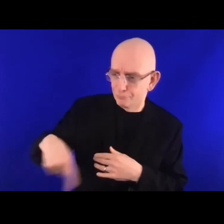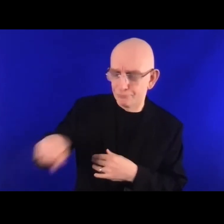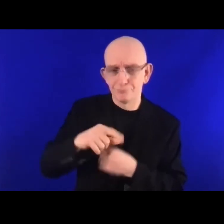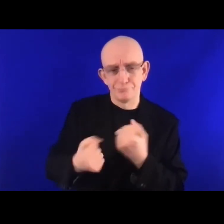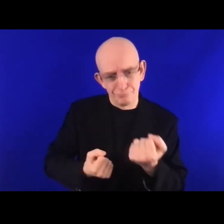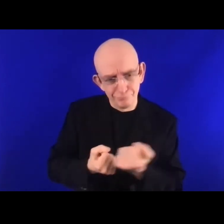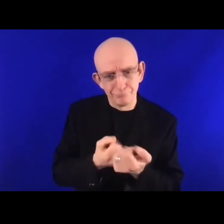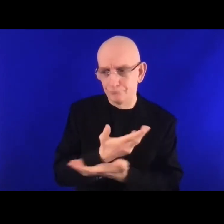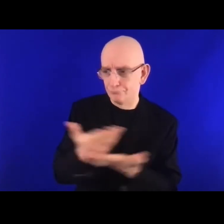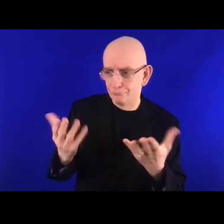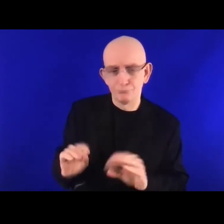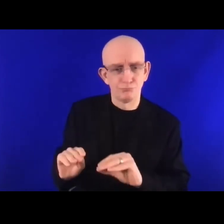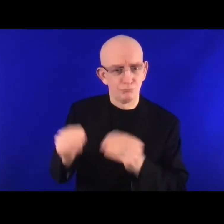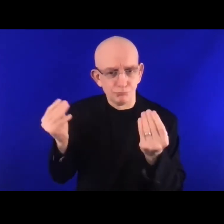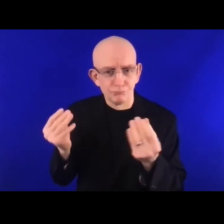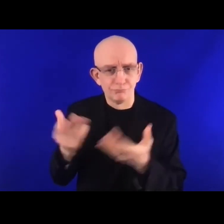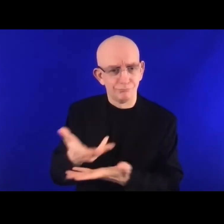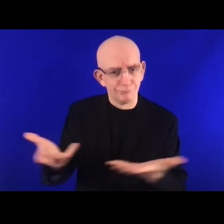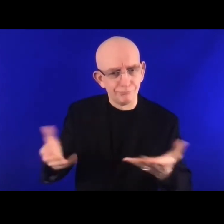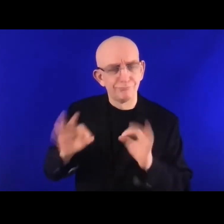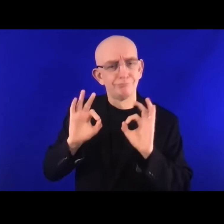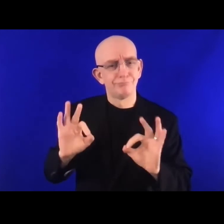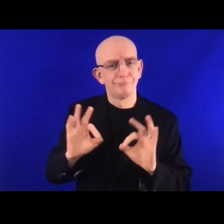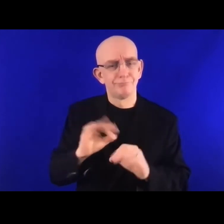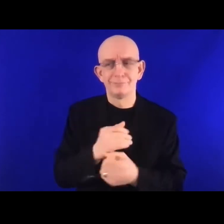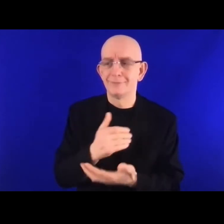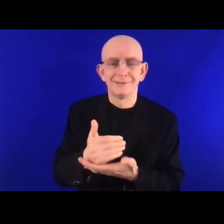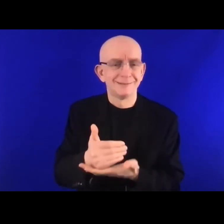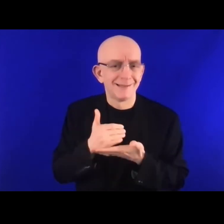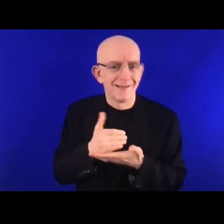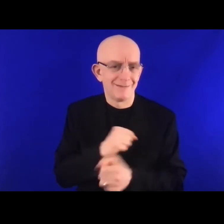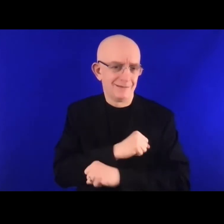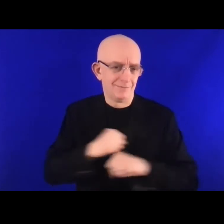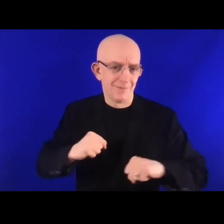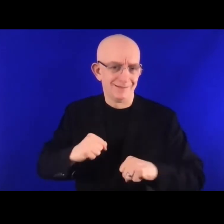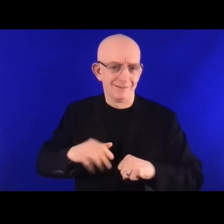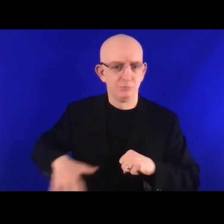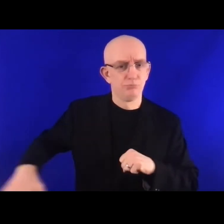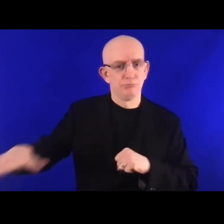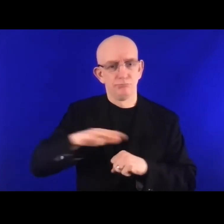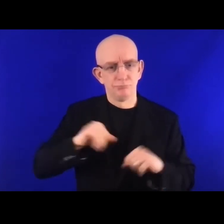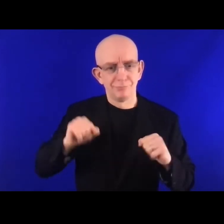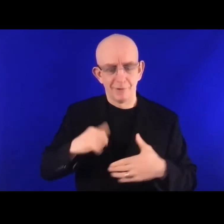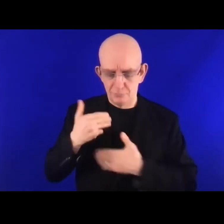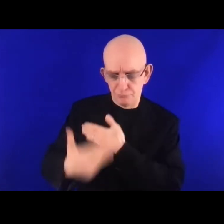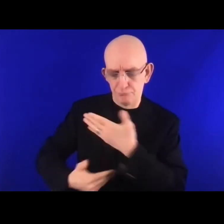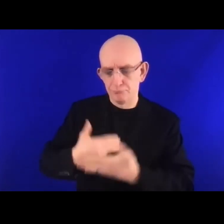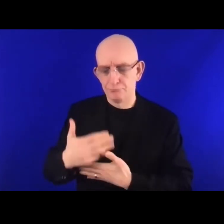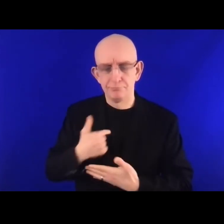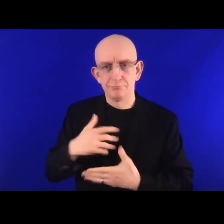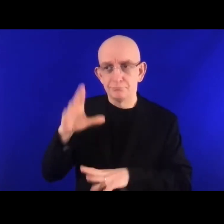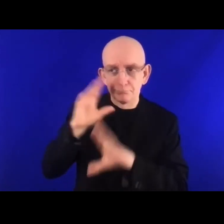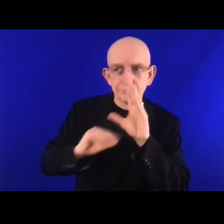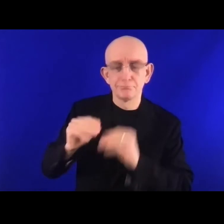personal development. And that's I'm trying to summarize everything people before